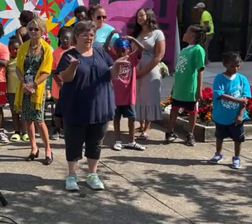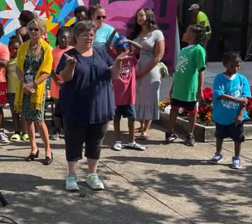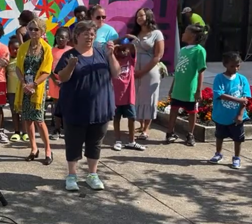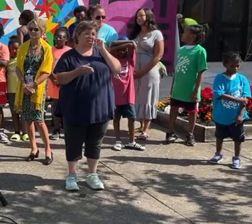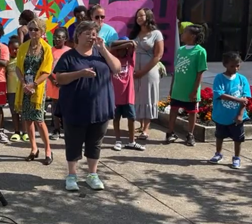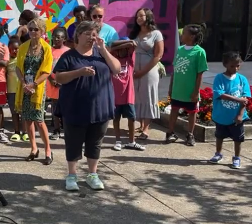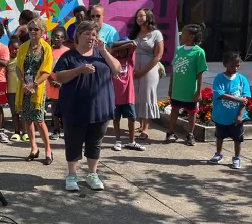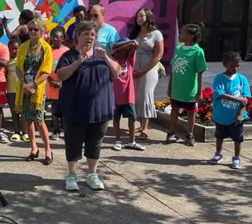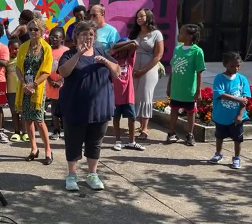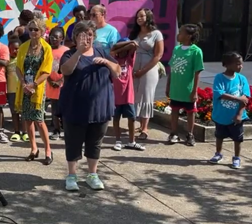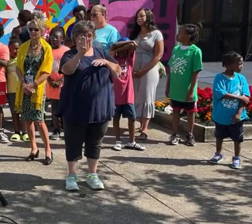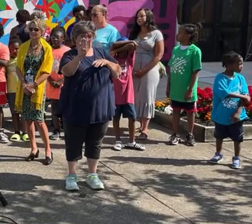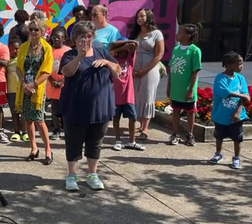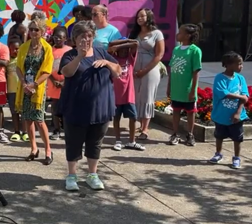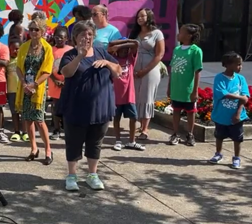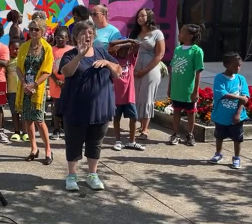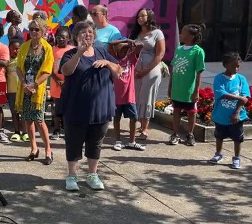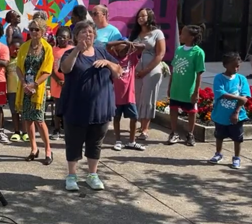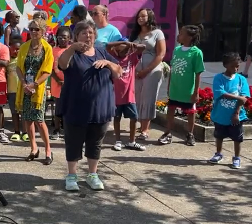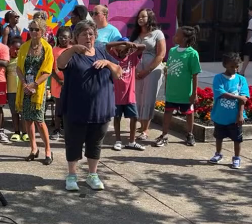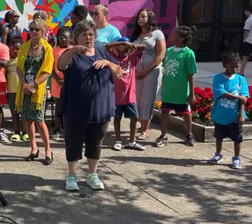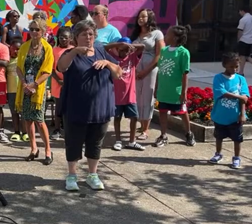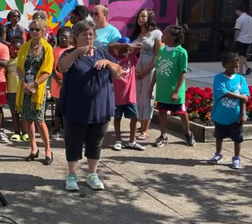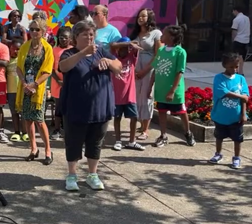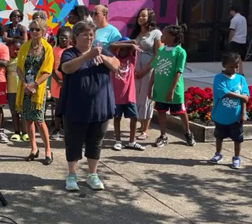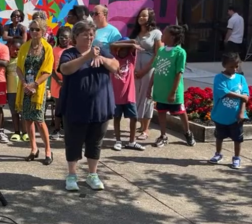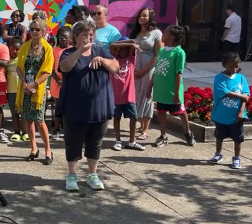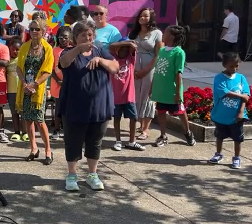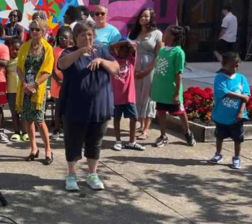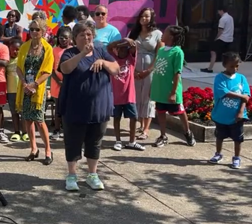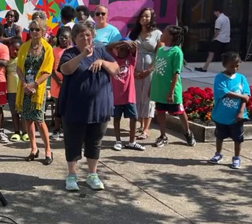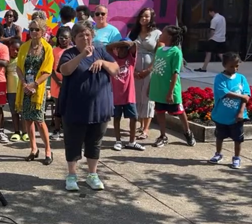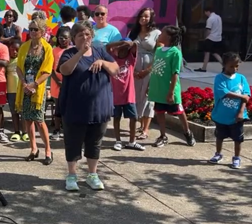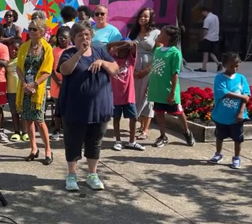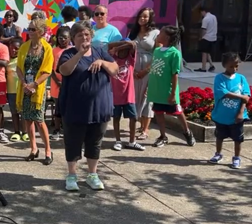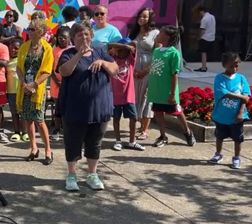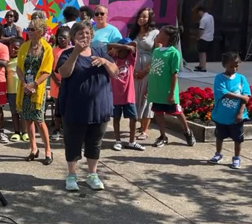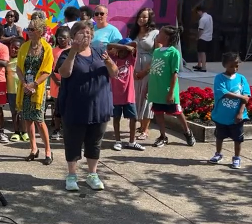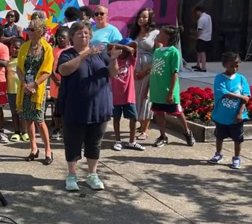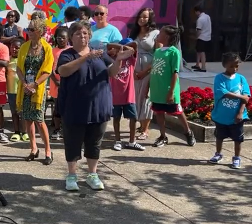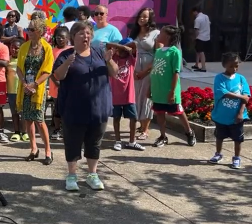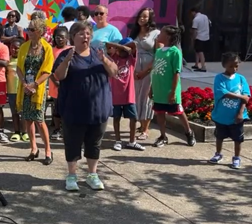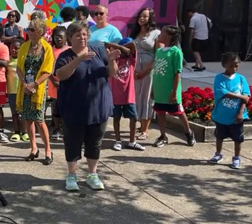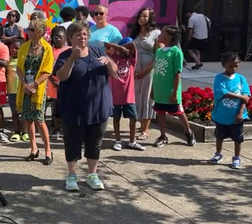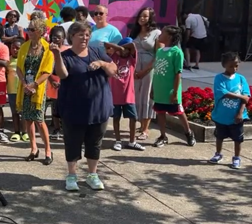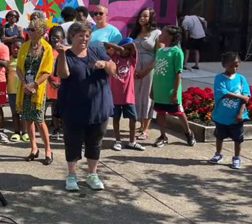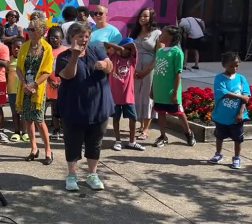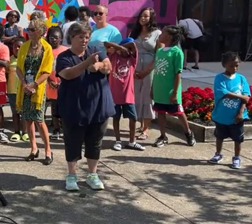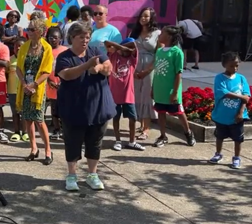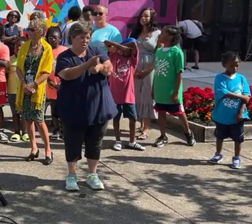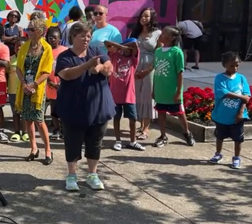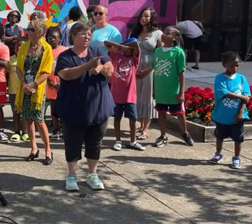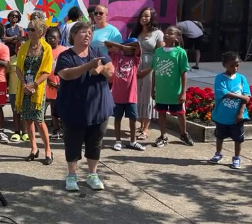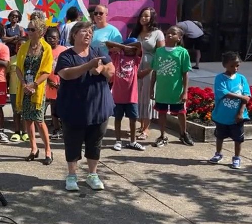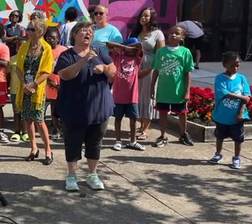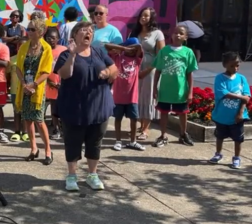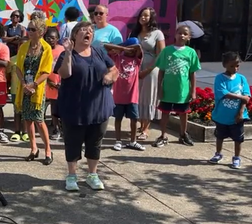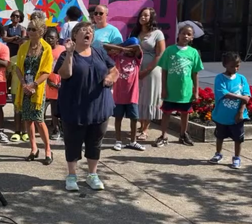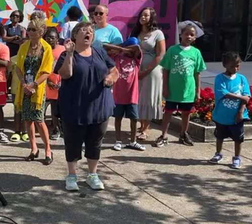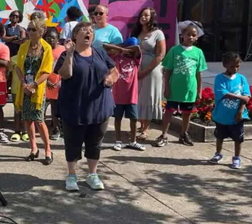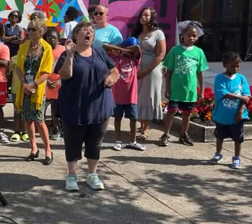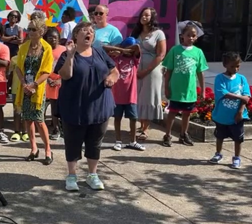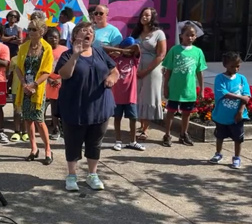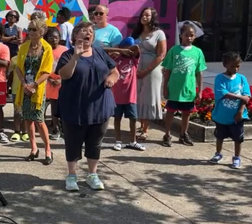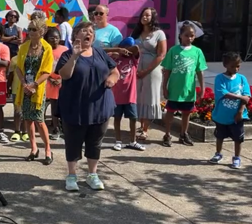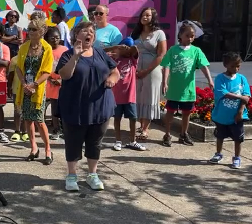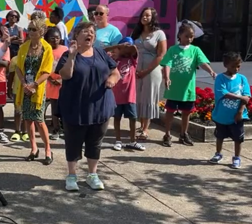Amy Fisher-Price, who's going to be installing later in October and November. We are already planning for next year, as the county executive